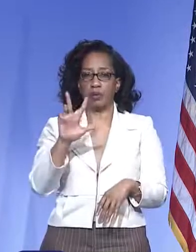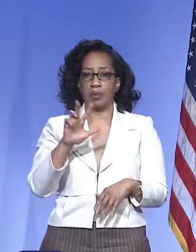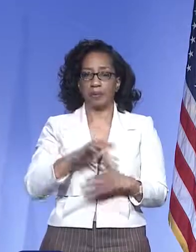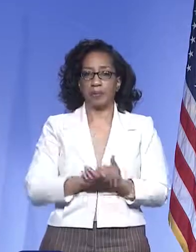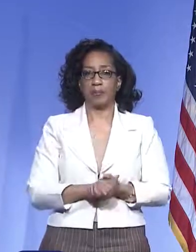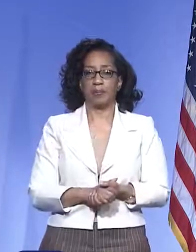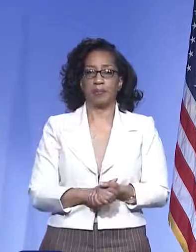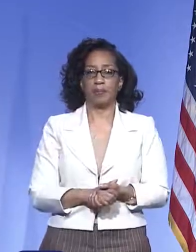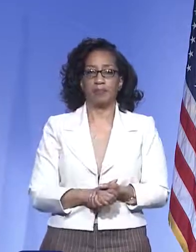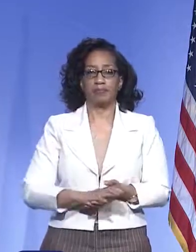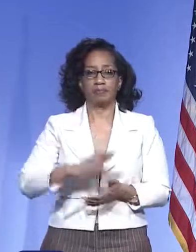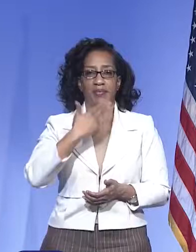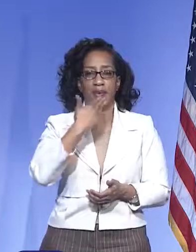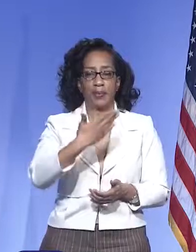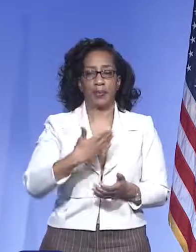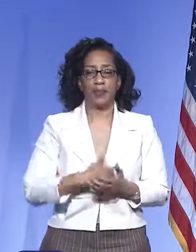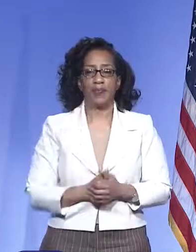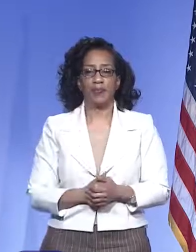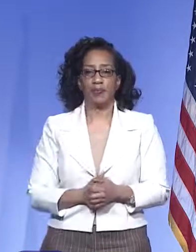Thank you.